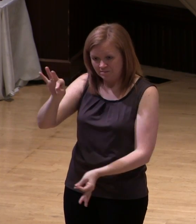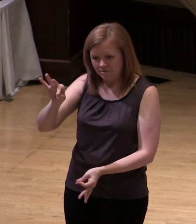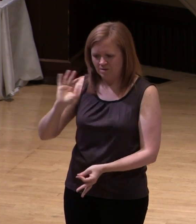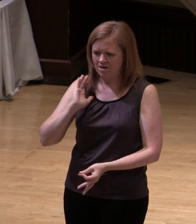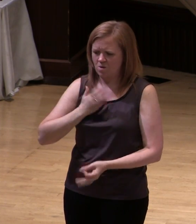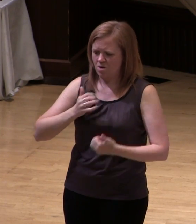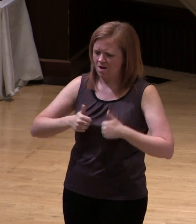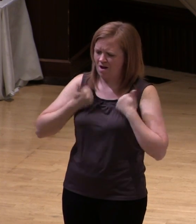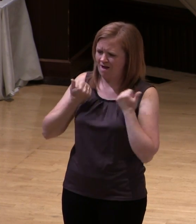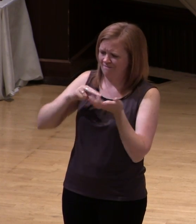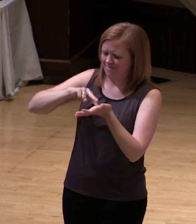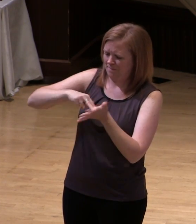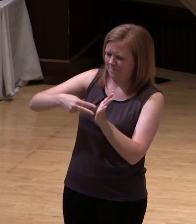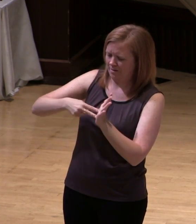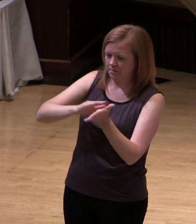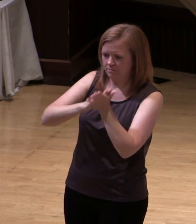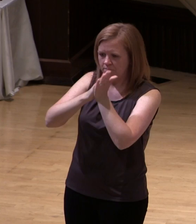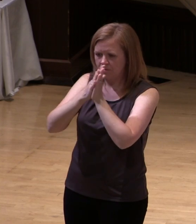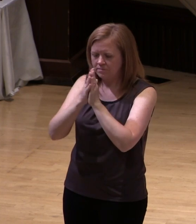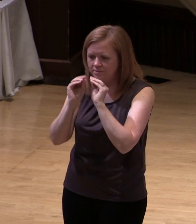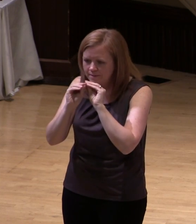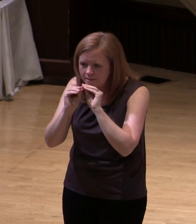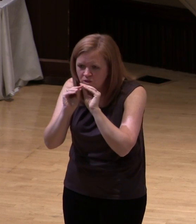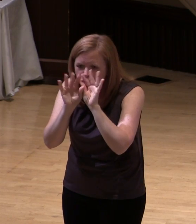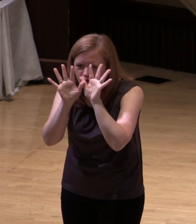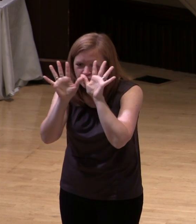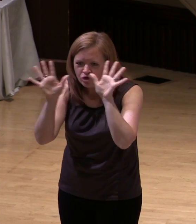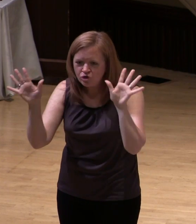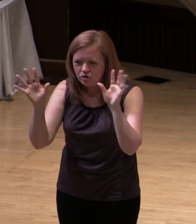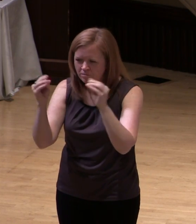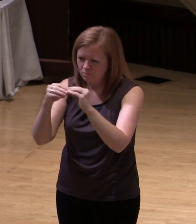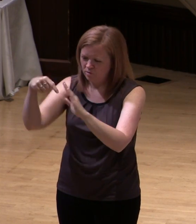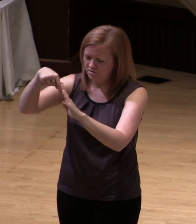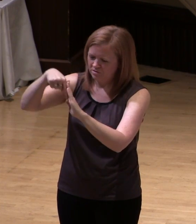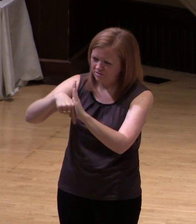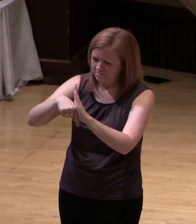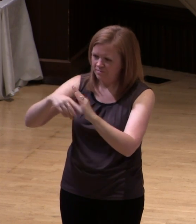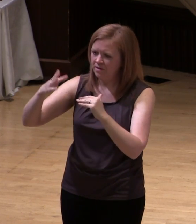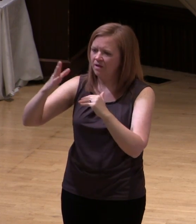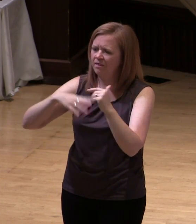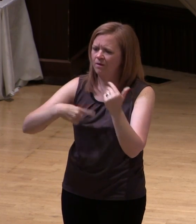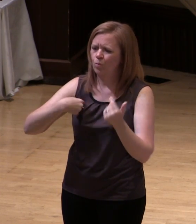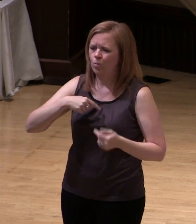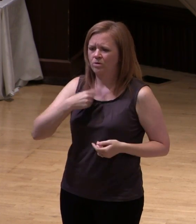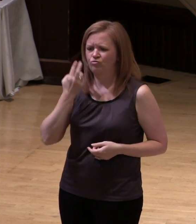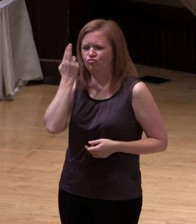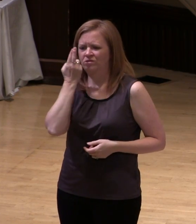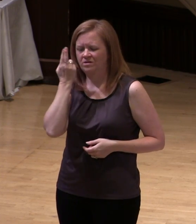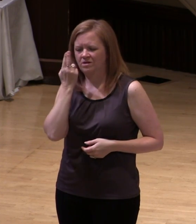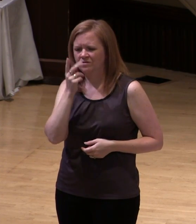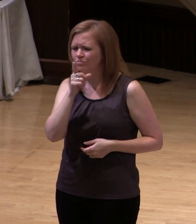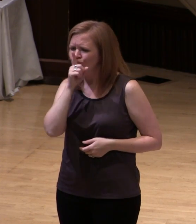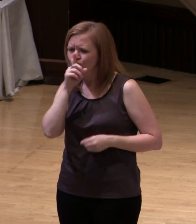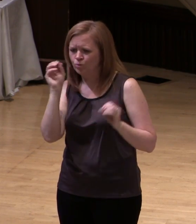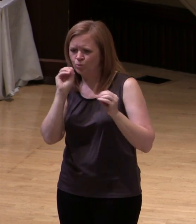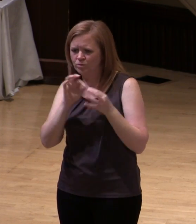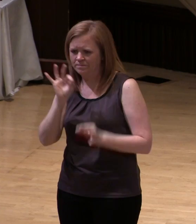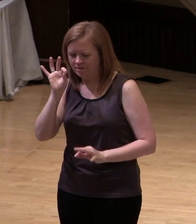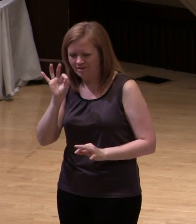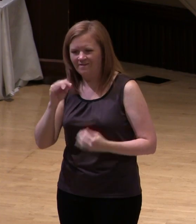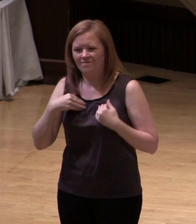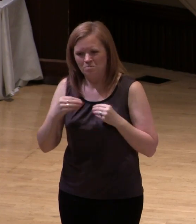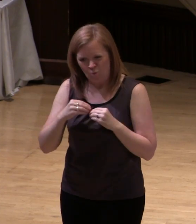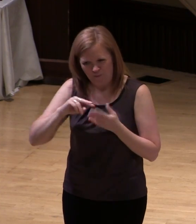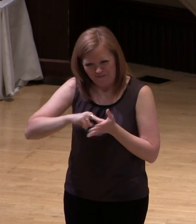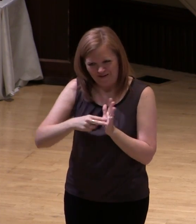becomes clear and apparent to us. And it's a much deeper meaning than what we might realize without the Spirit.